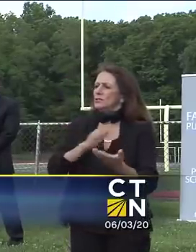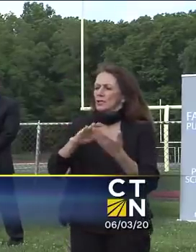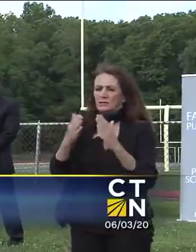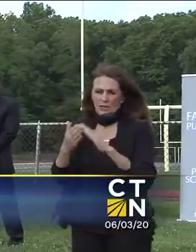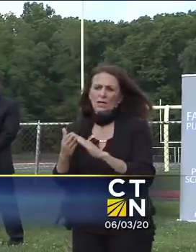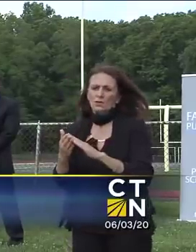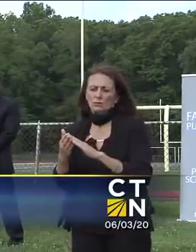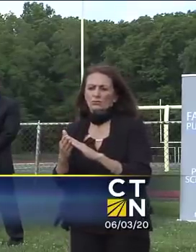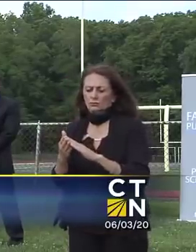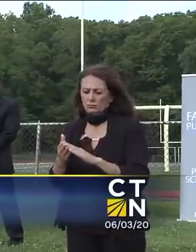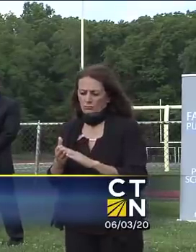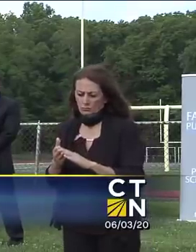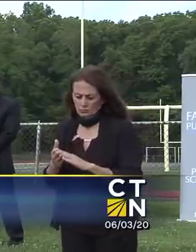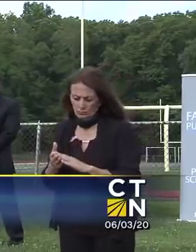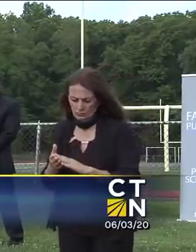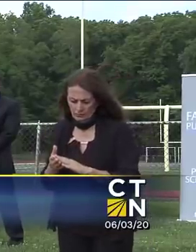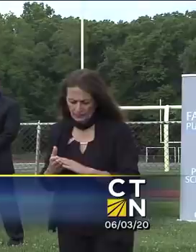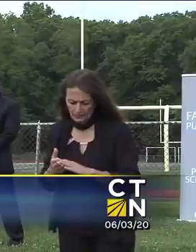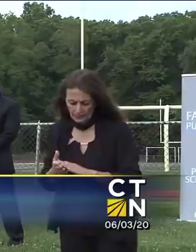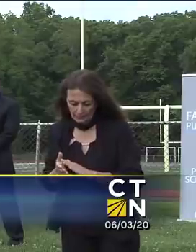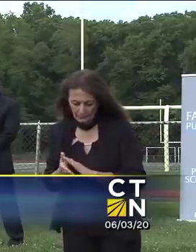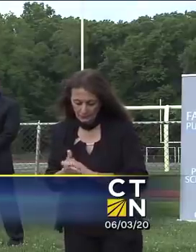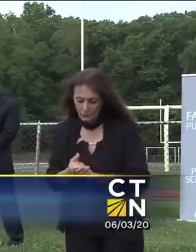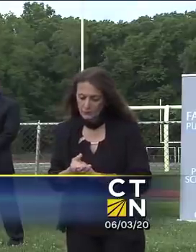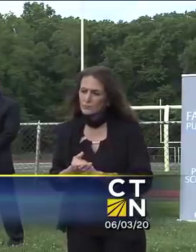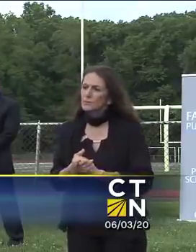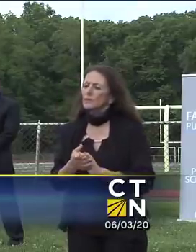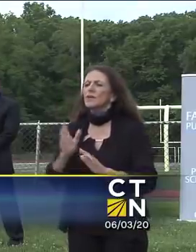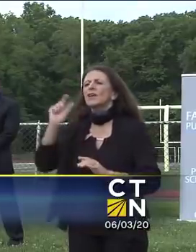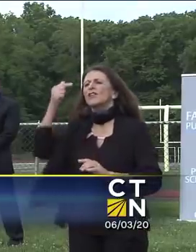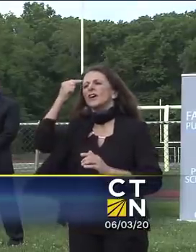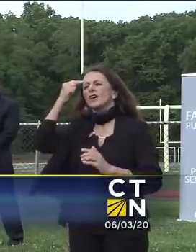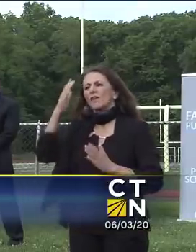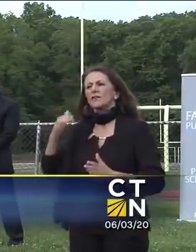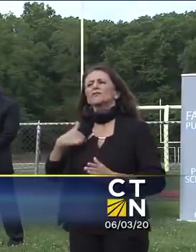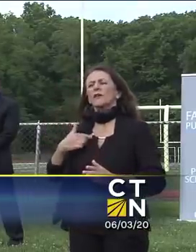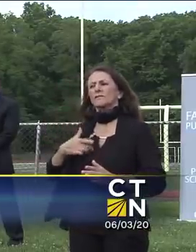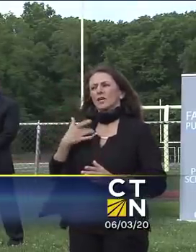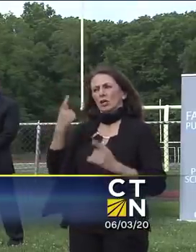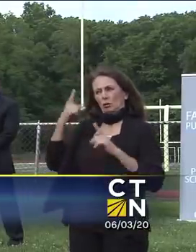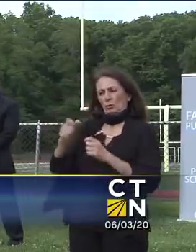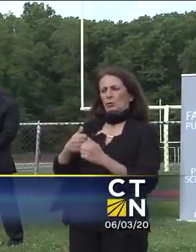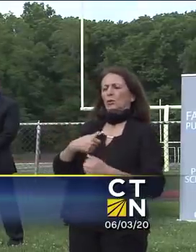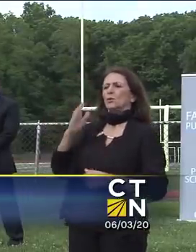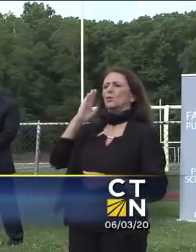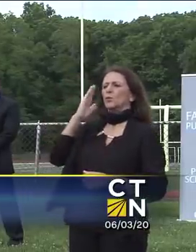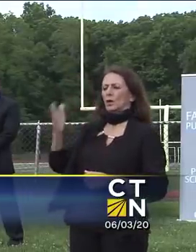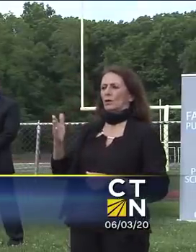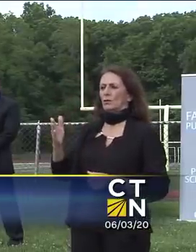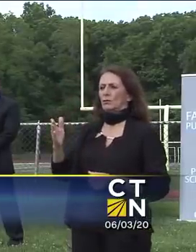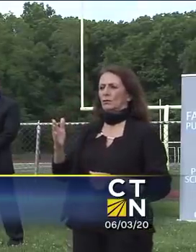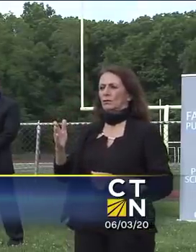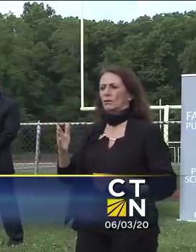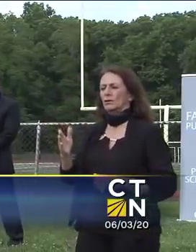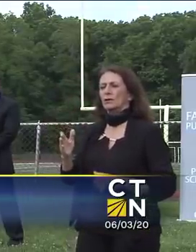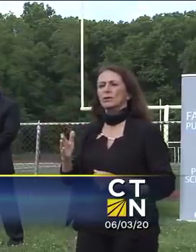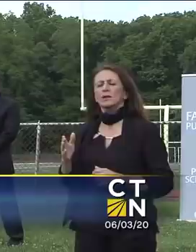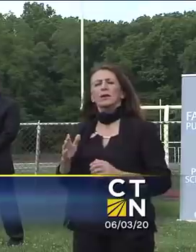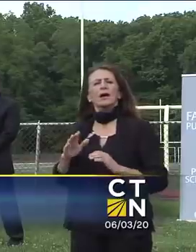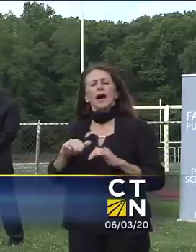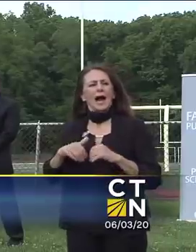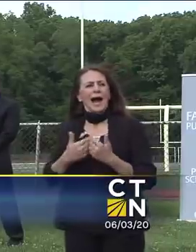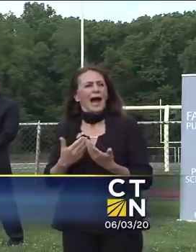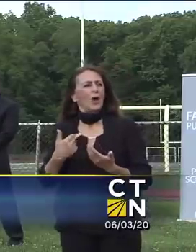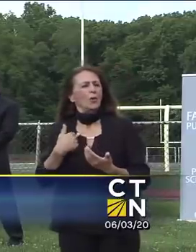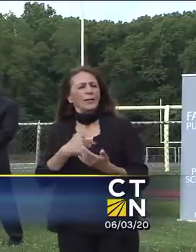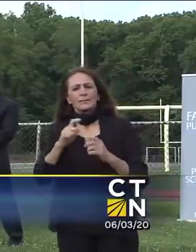as possible. Though I think the governor will agree that the strength of our response could only be possible